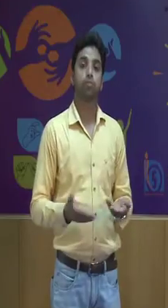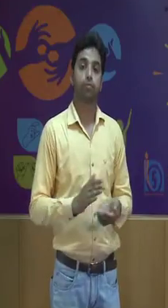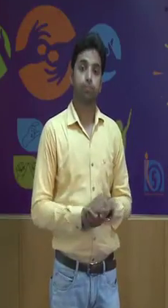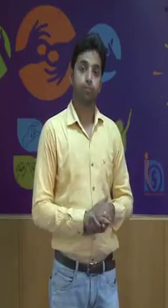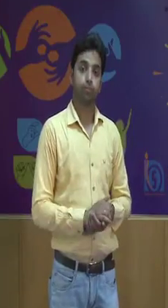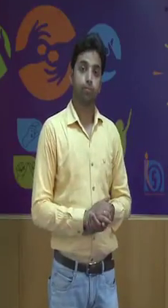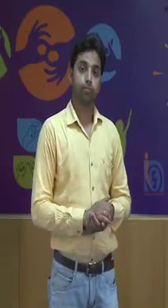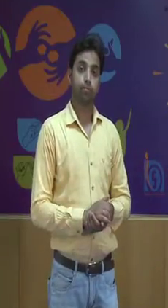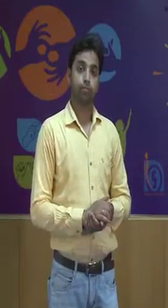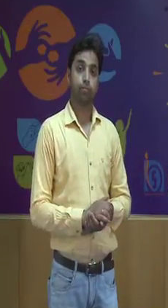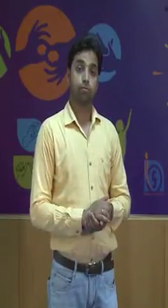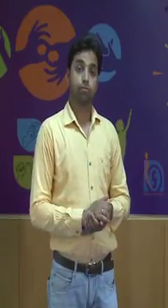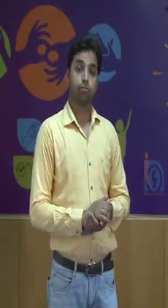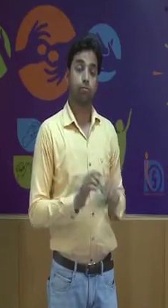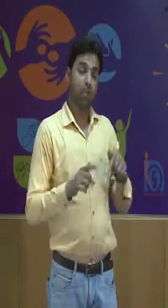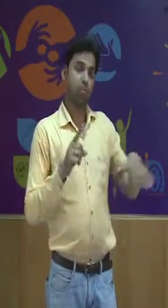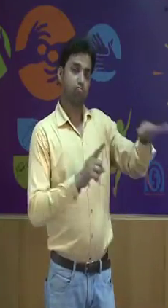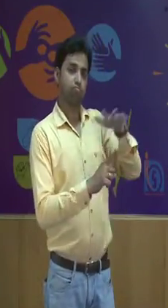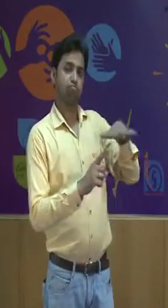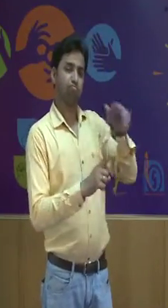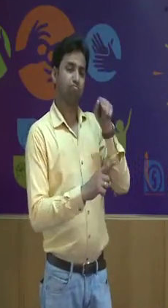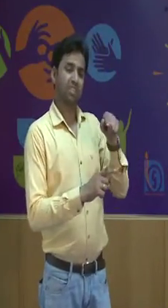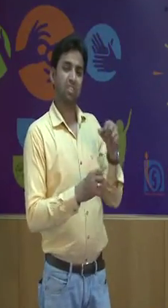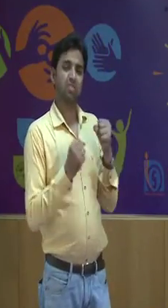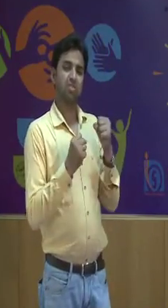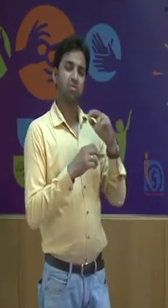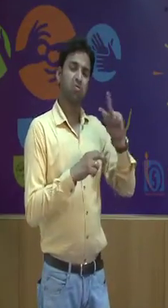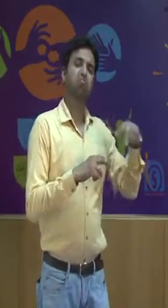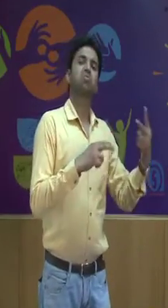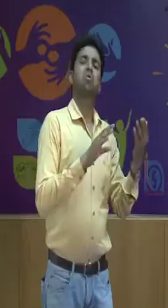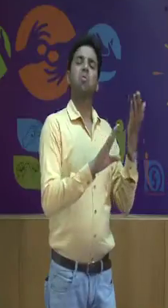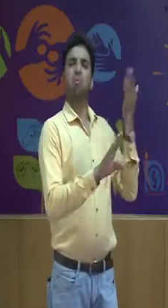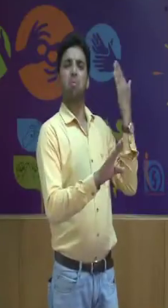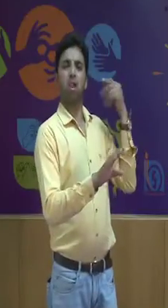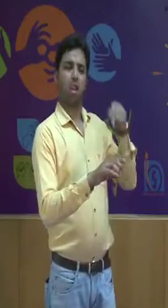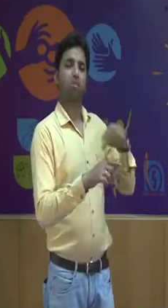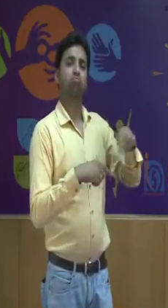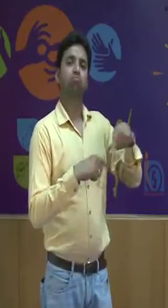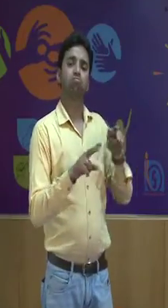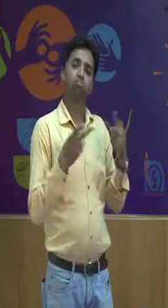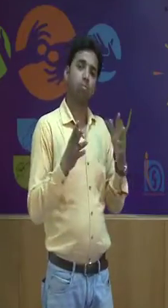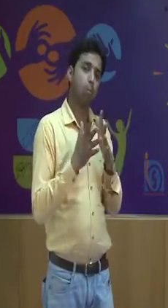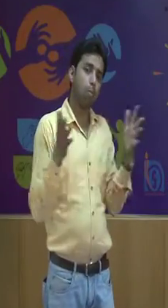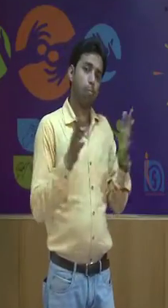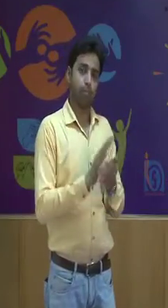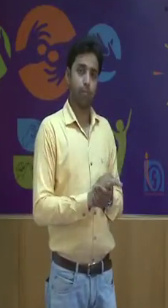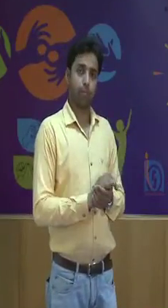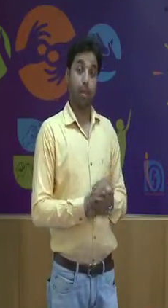However, their situation was very different from earlier slaves. If